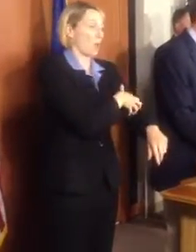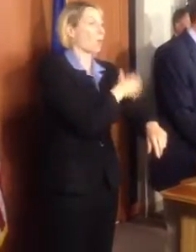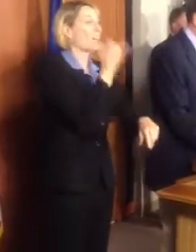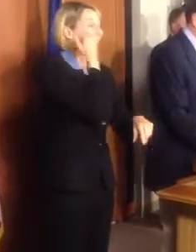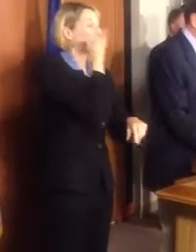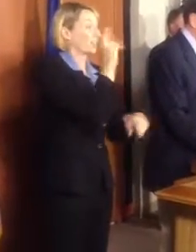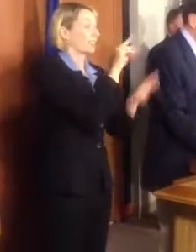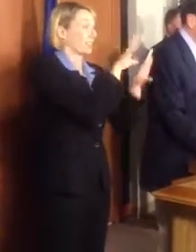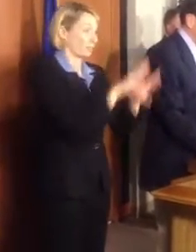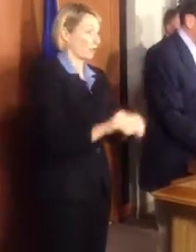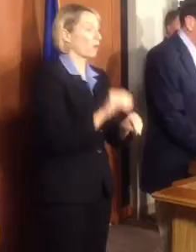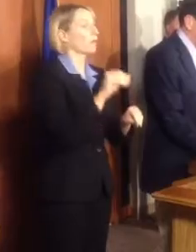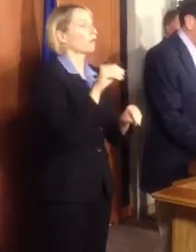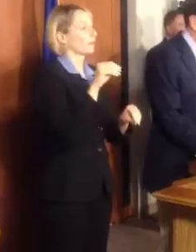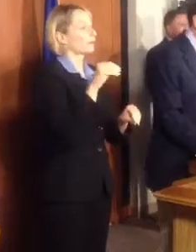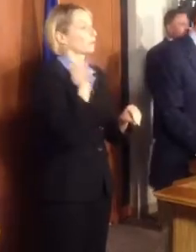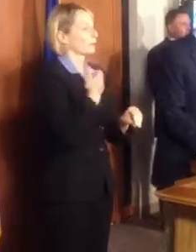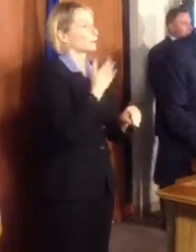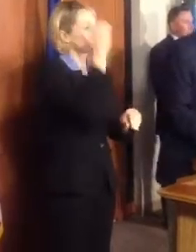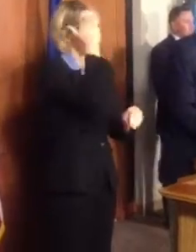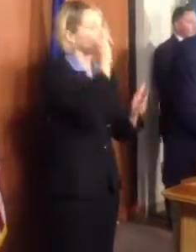goes and when it goes, it's going to be out for a long period of time.